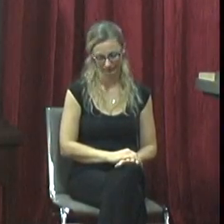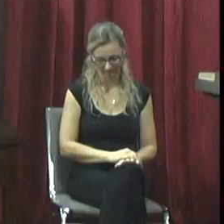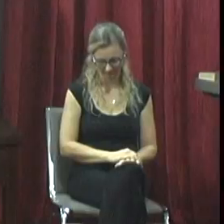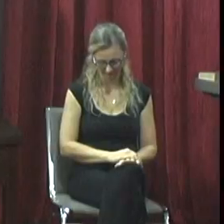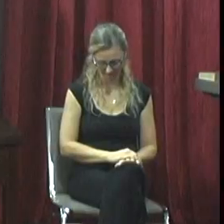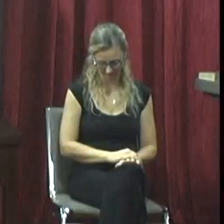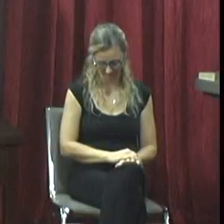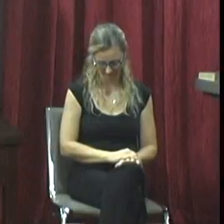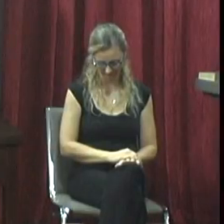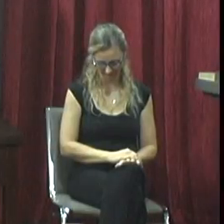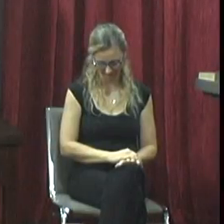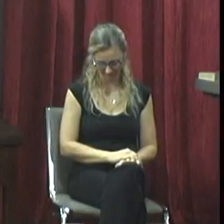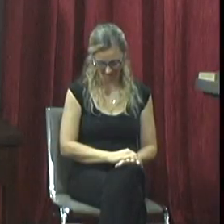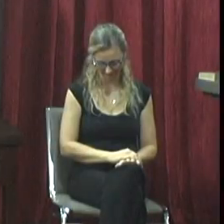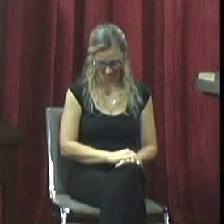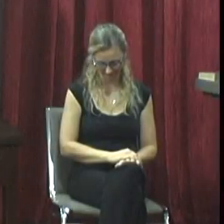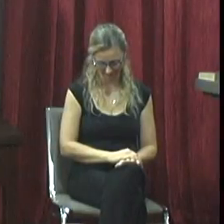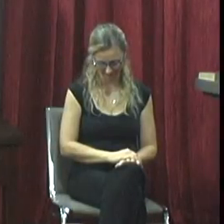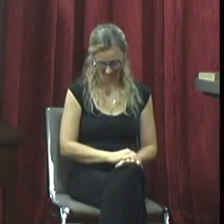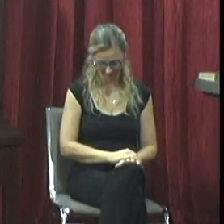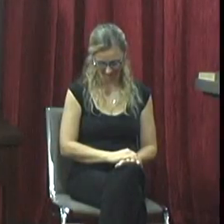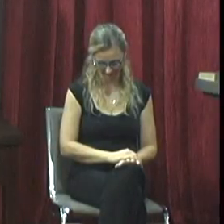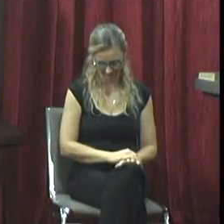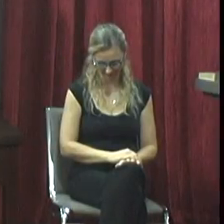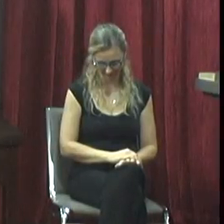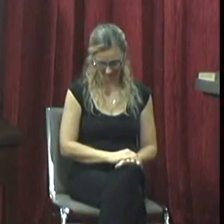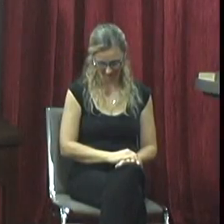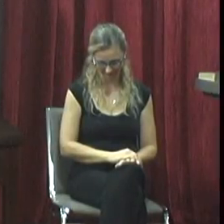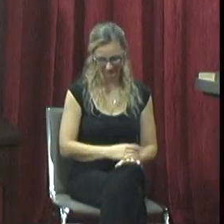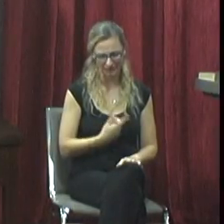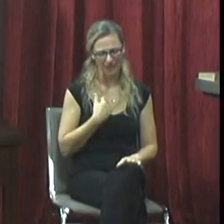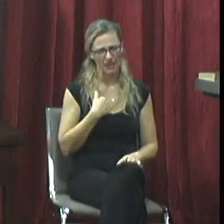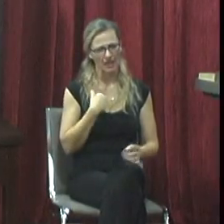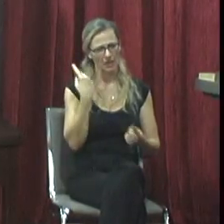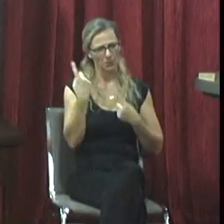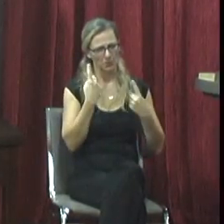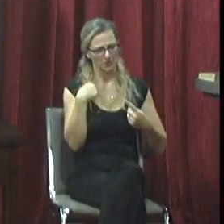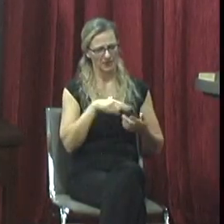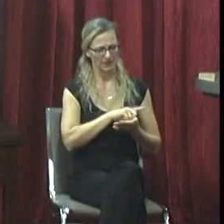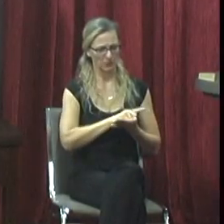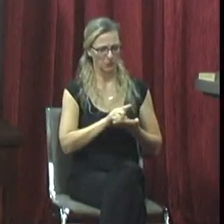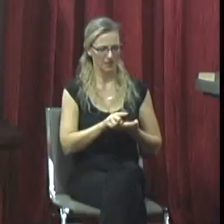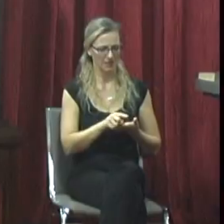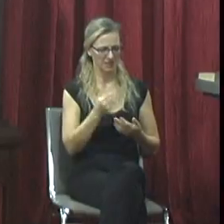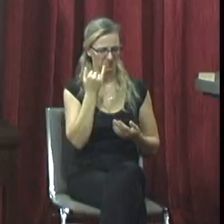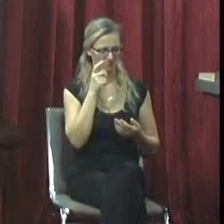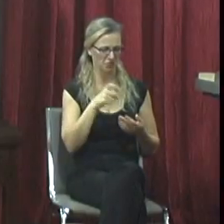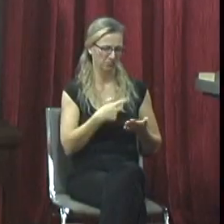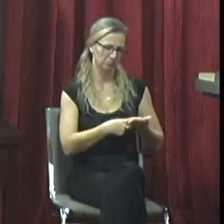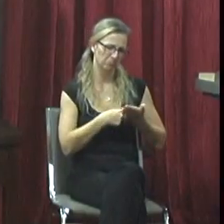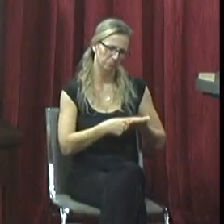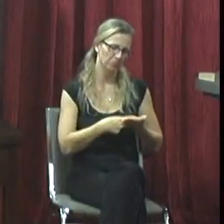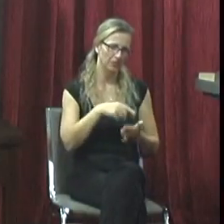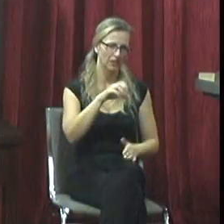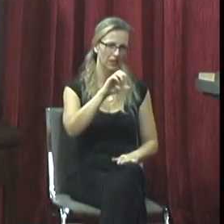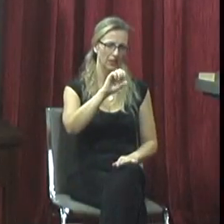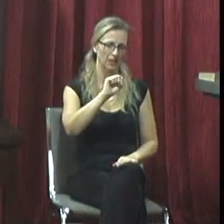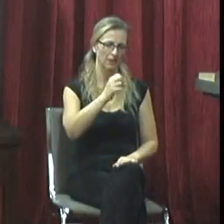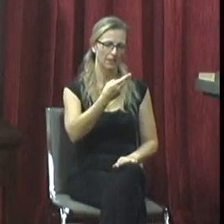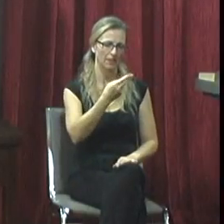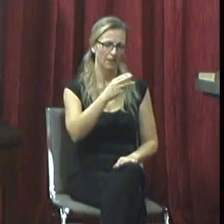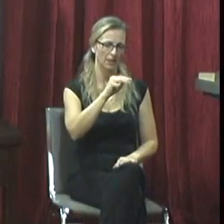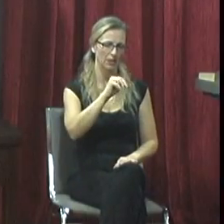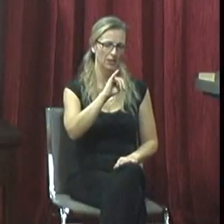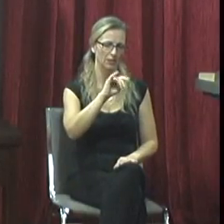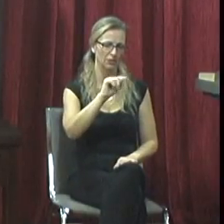I be speaking about the Shemitah? The Shemitah is the year of release. It's the sabbatical year that we are in.